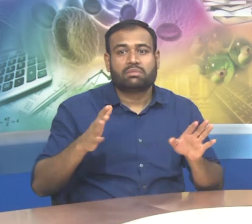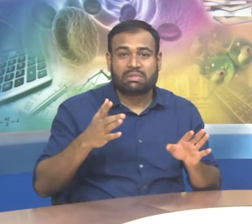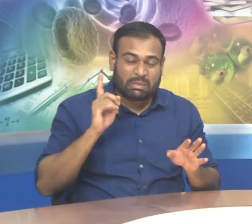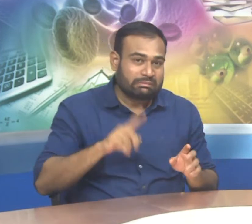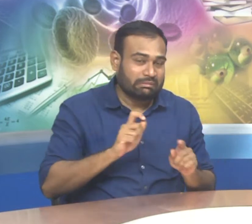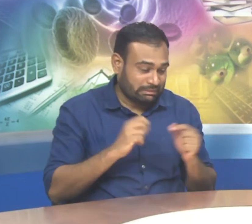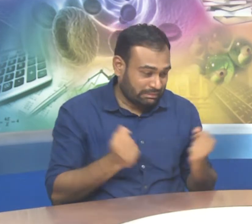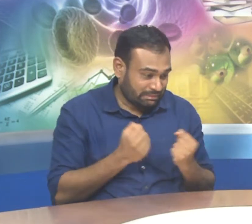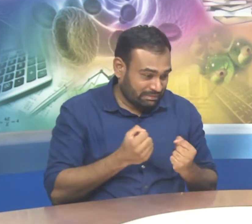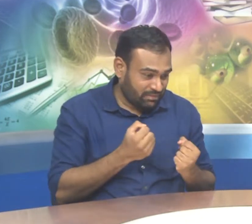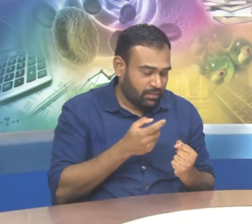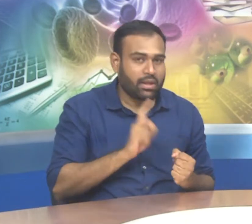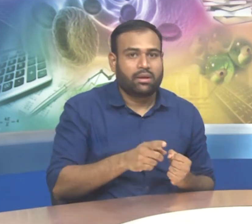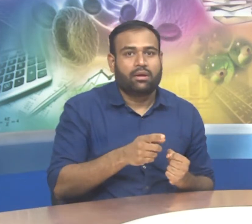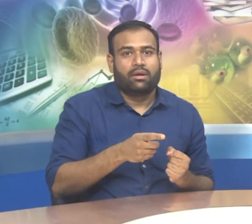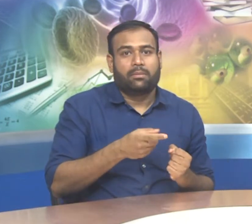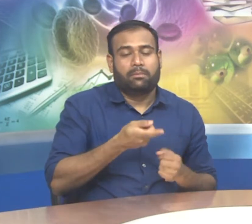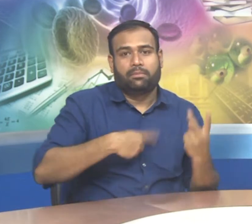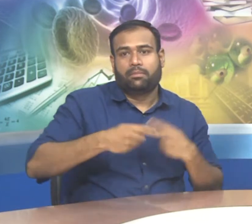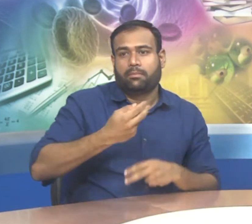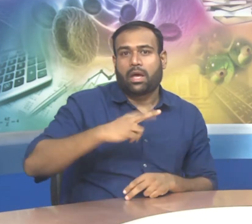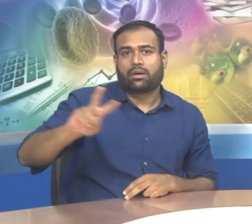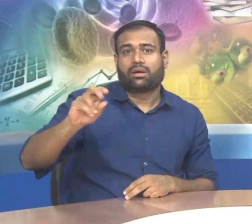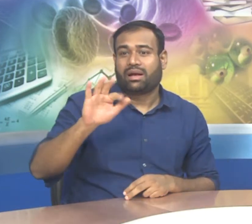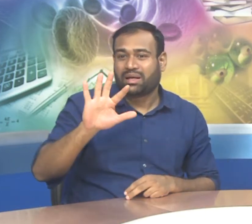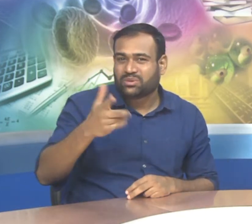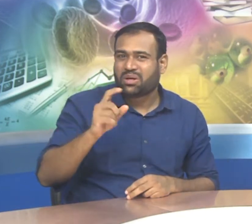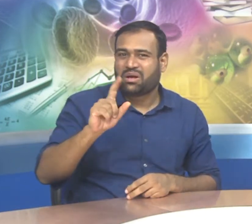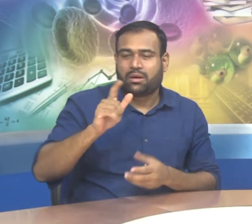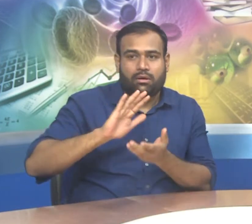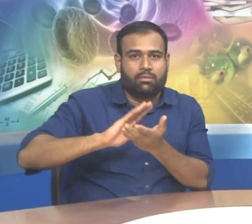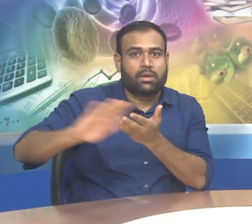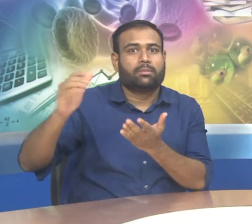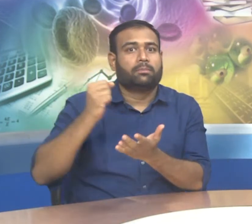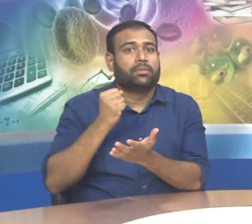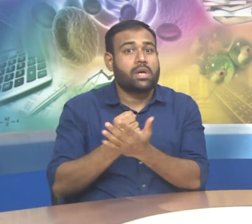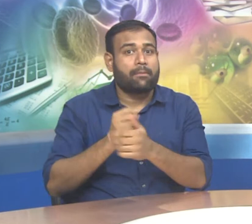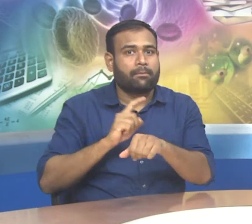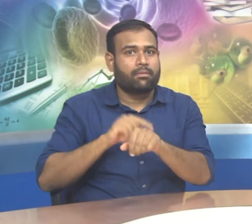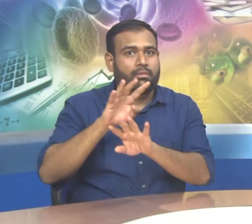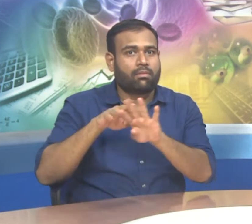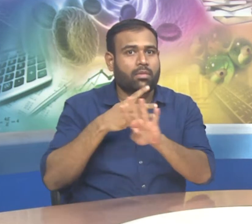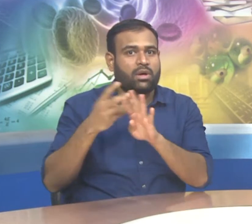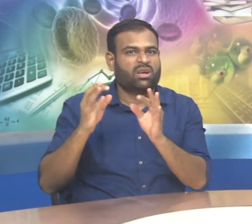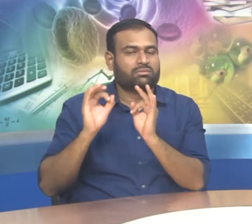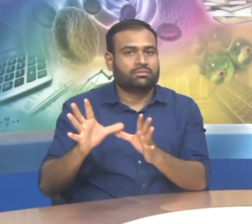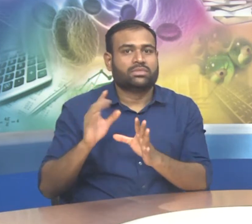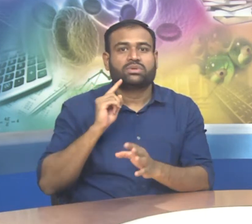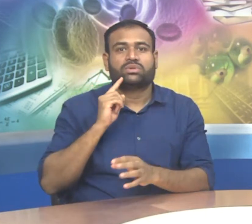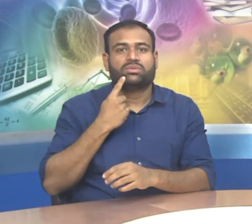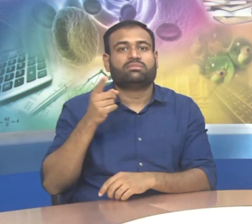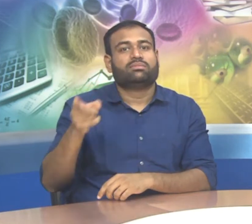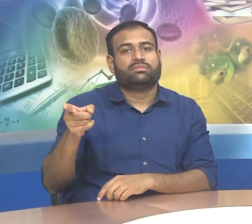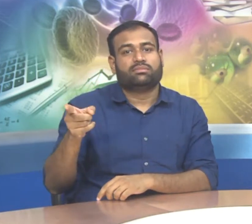amount is, that the process is rigid, because that is only one person, individual person,